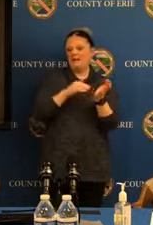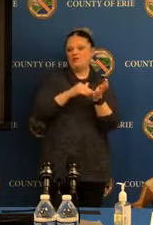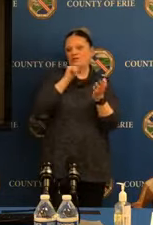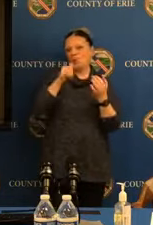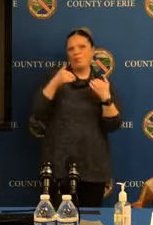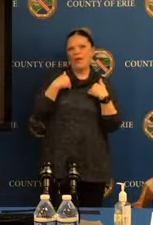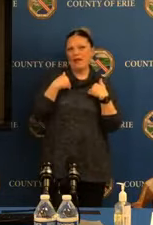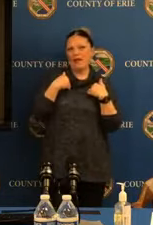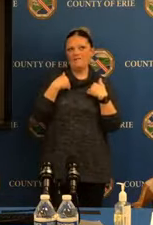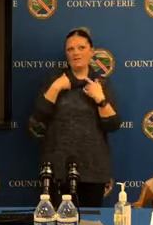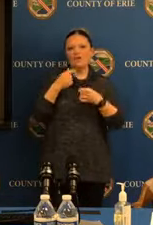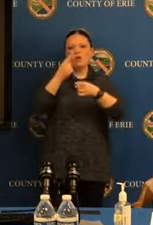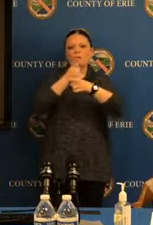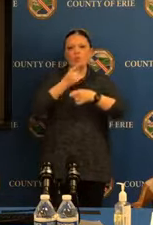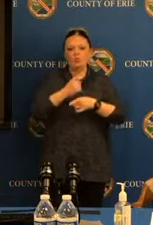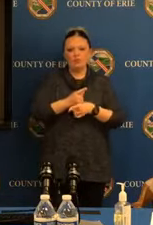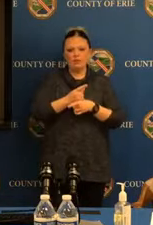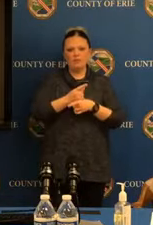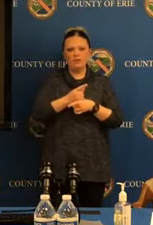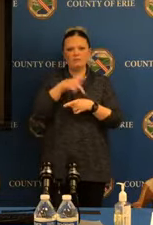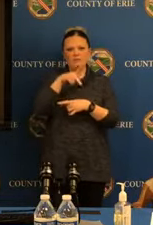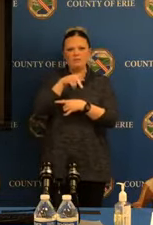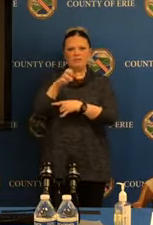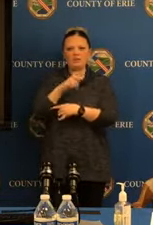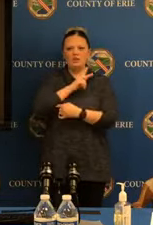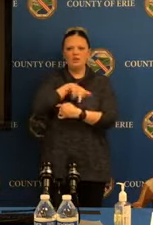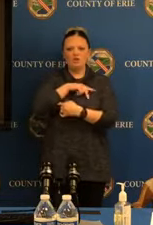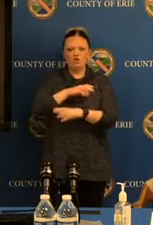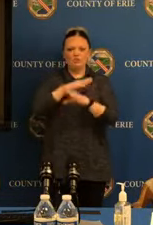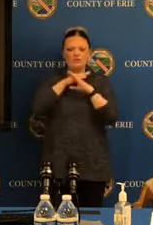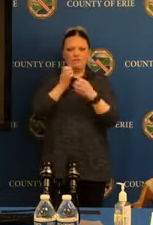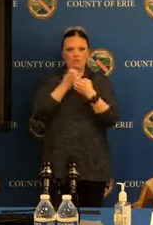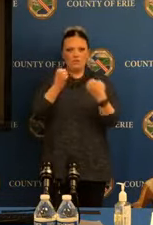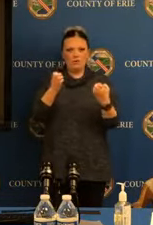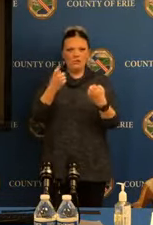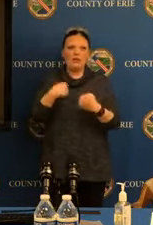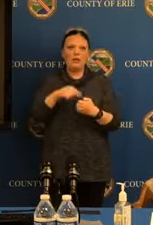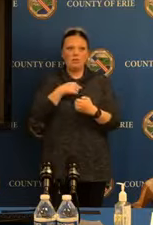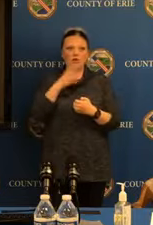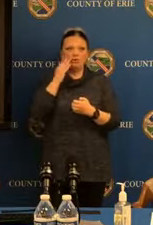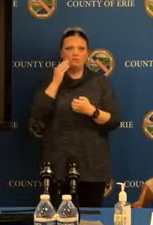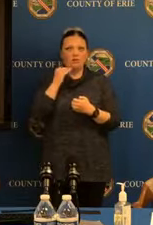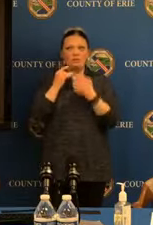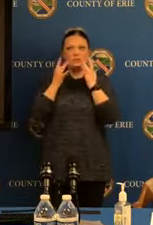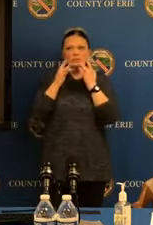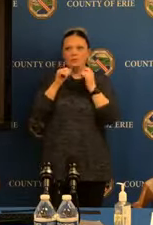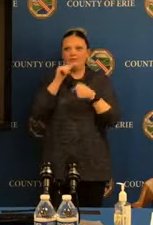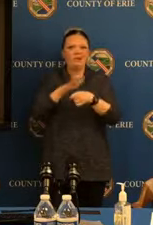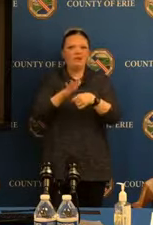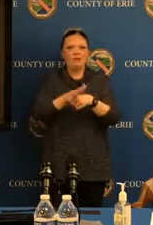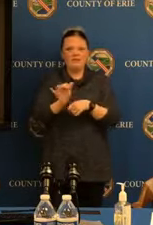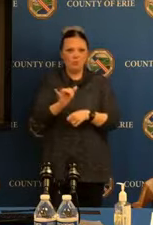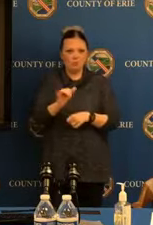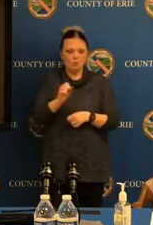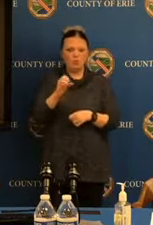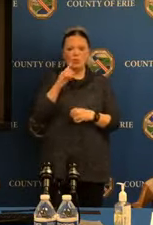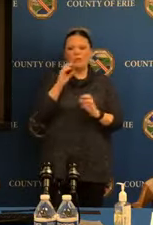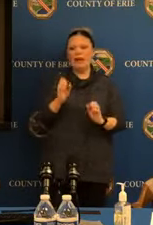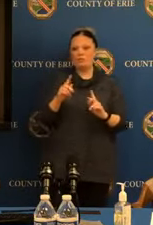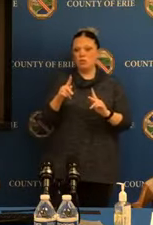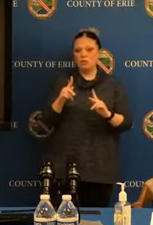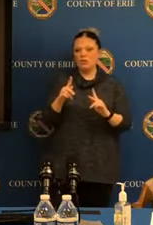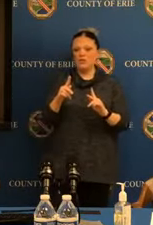have the appropriate personal protective equipment. Just like we're facing shortages, so are they. So again, the opportunities